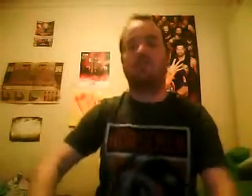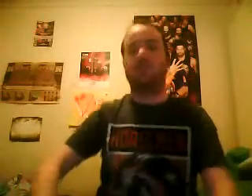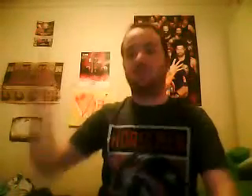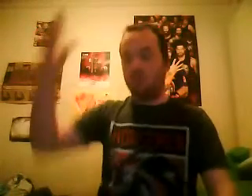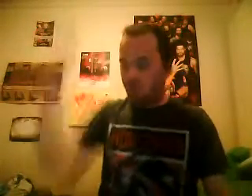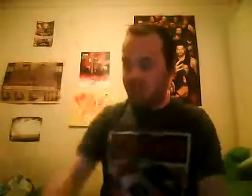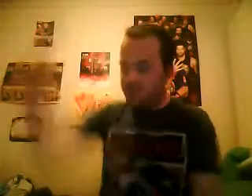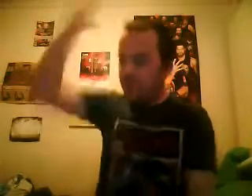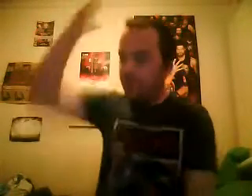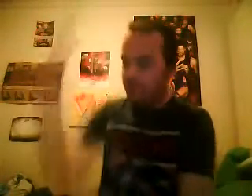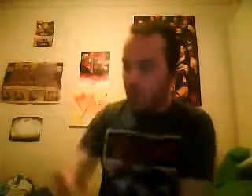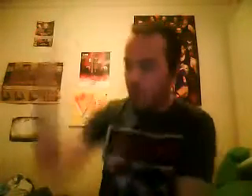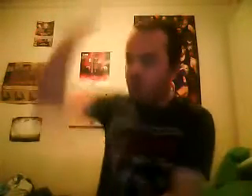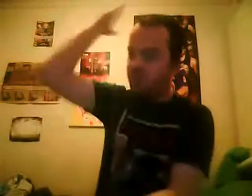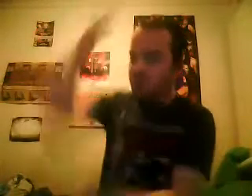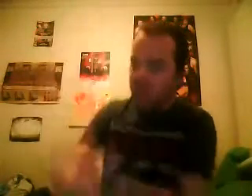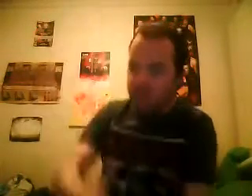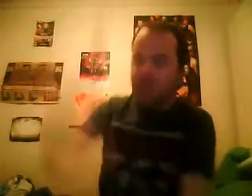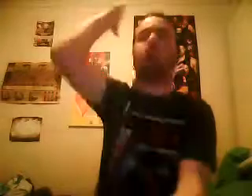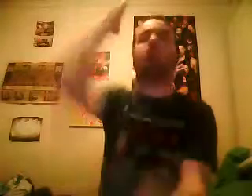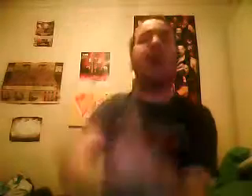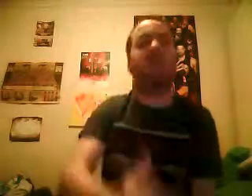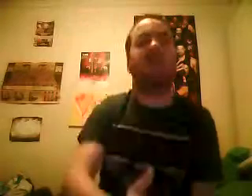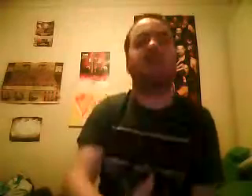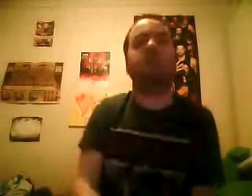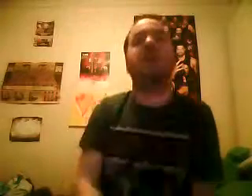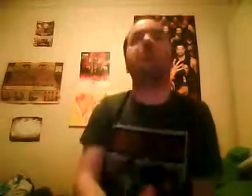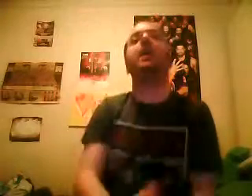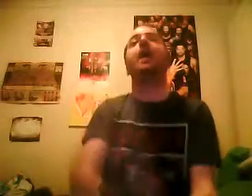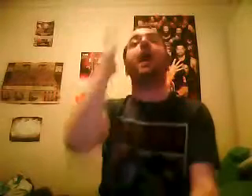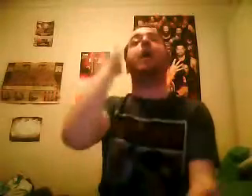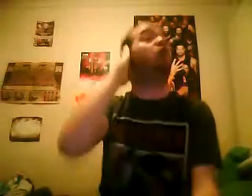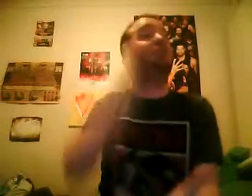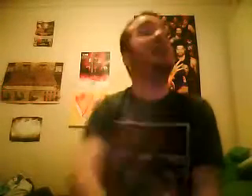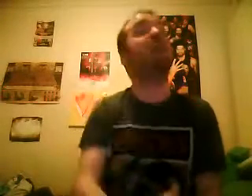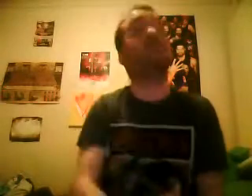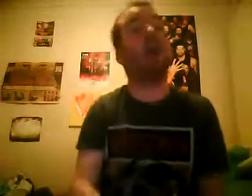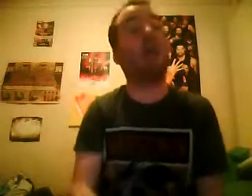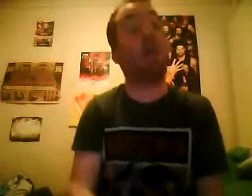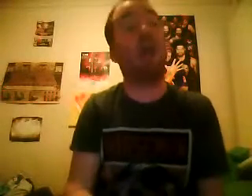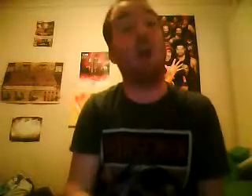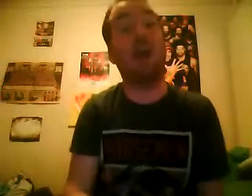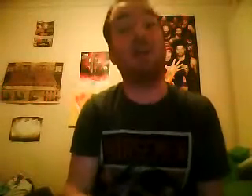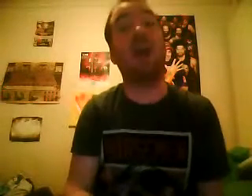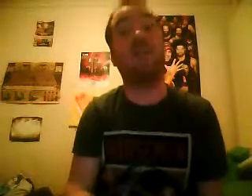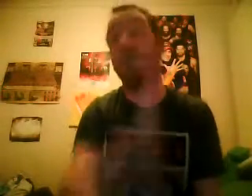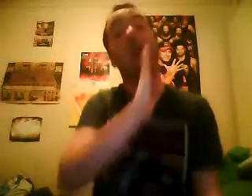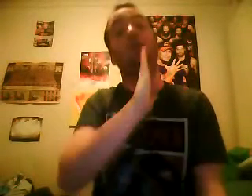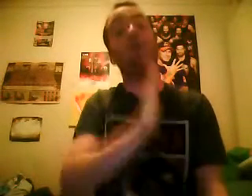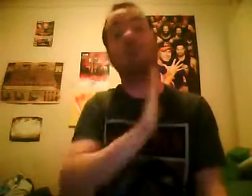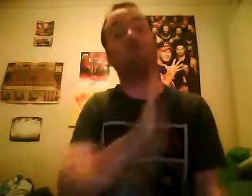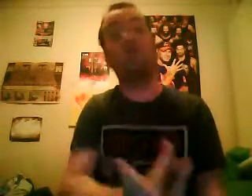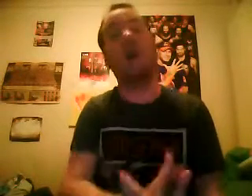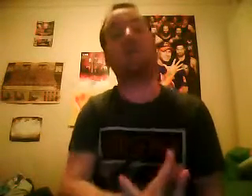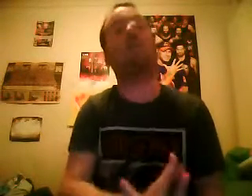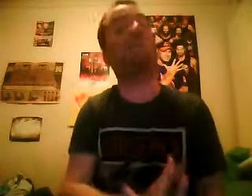The 24/7 championship, and I will never change my mind about this. You can try and convince